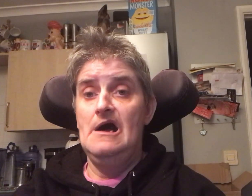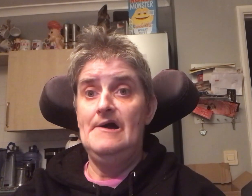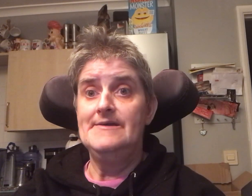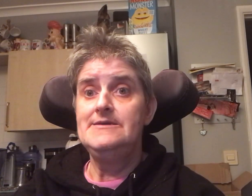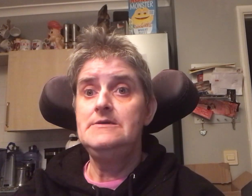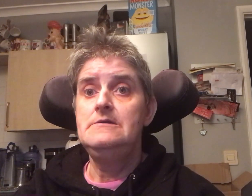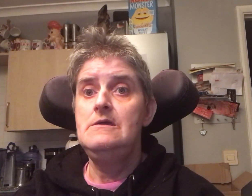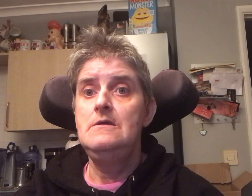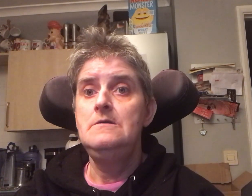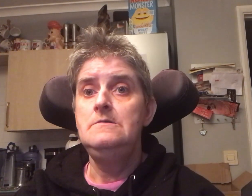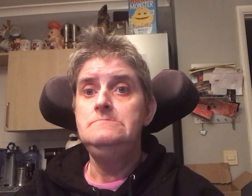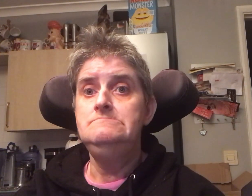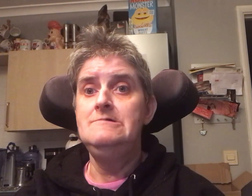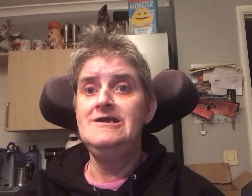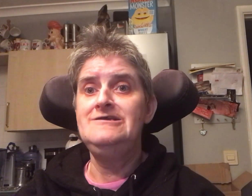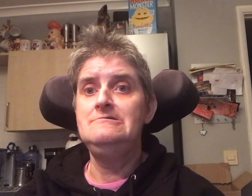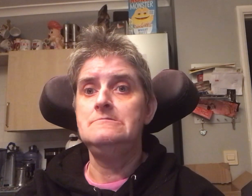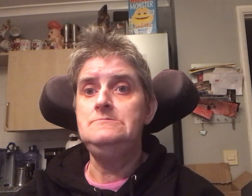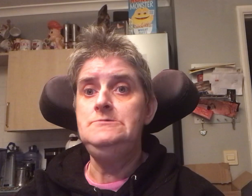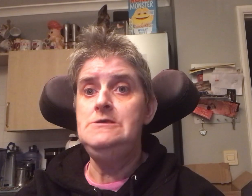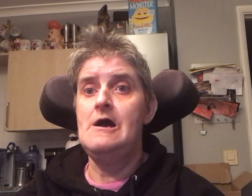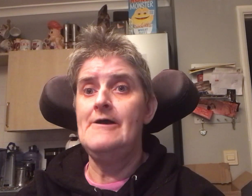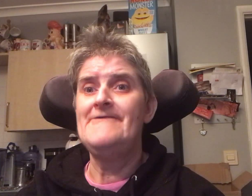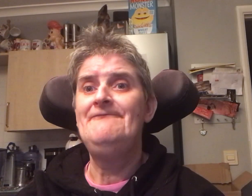RNLI real life